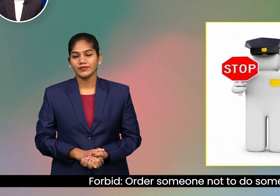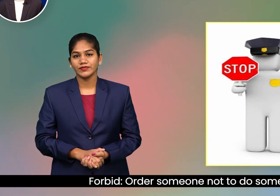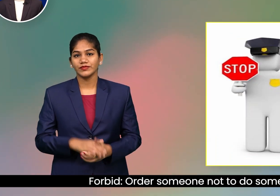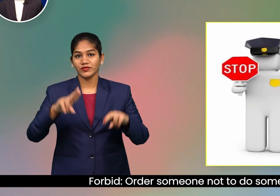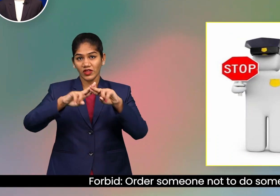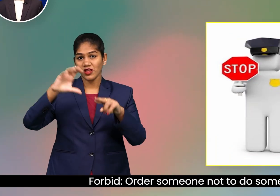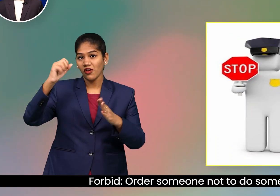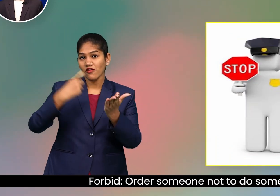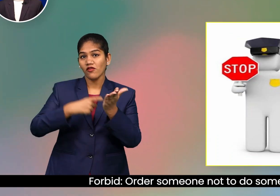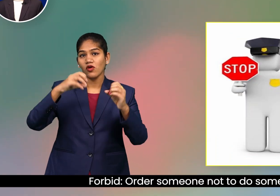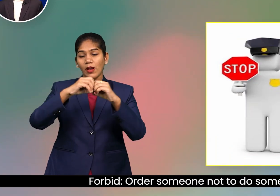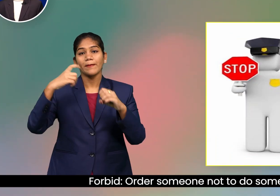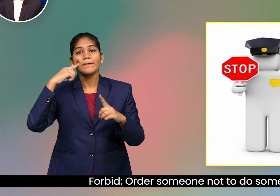Forbid,